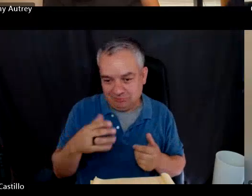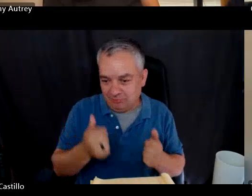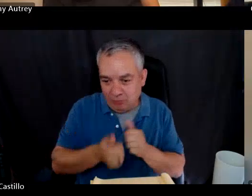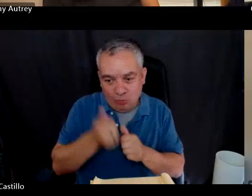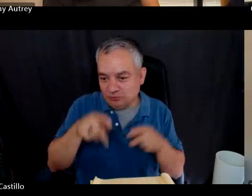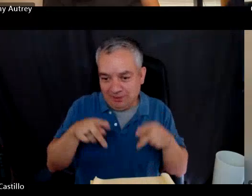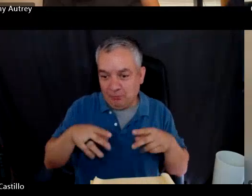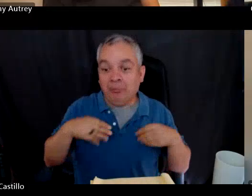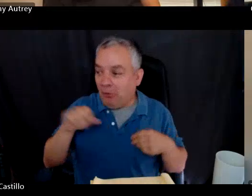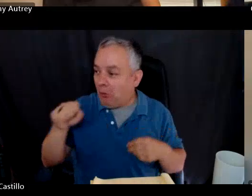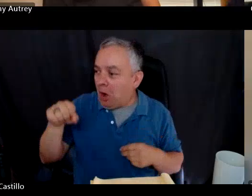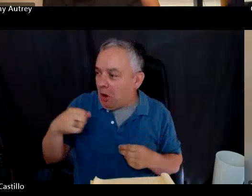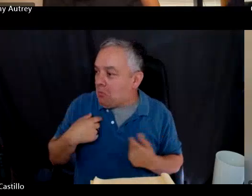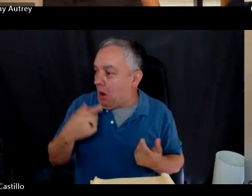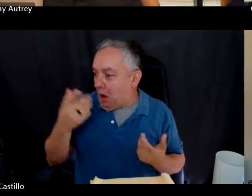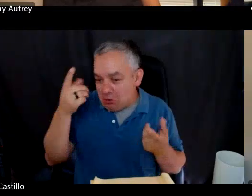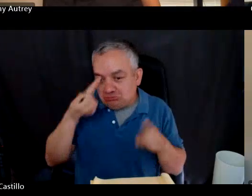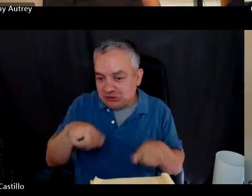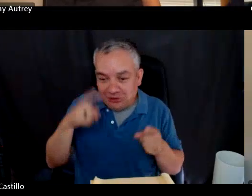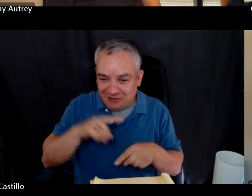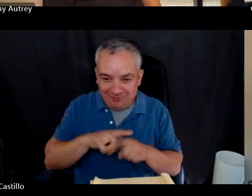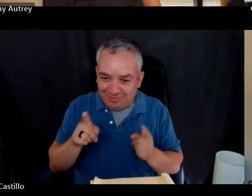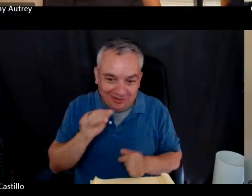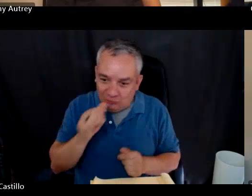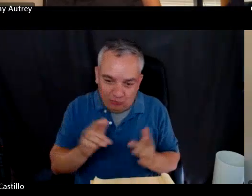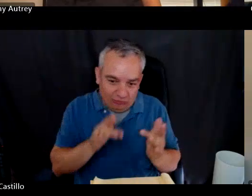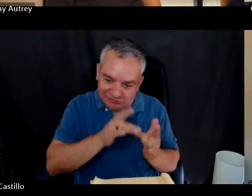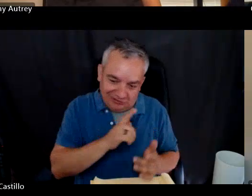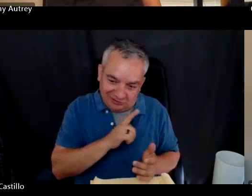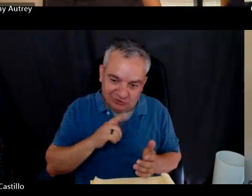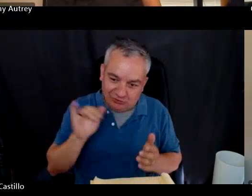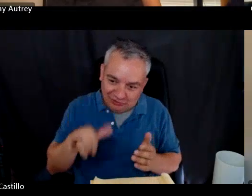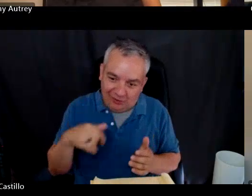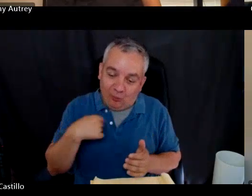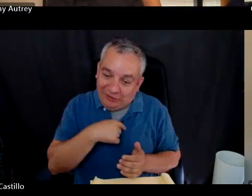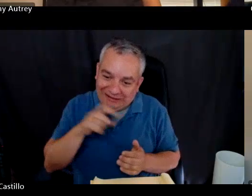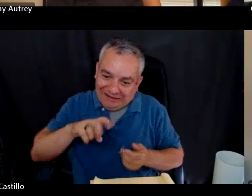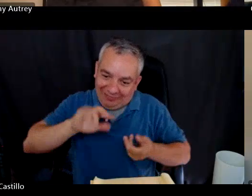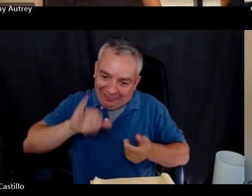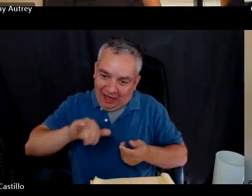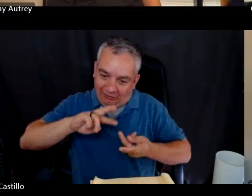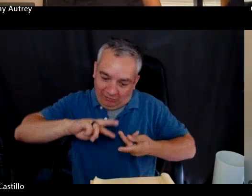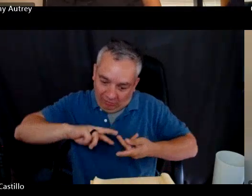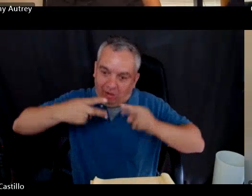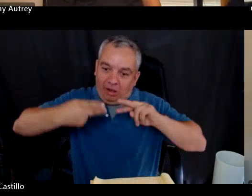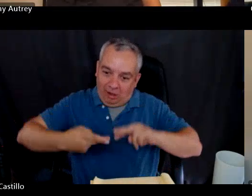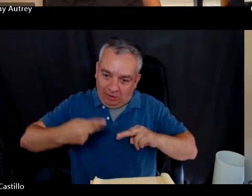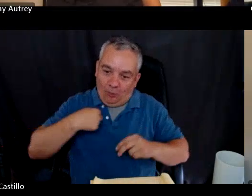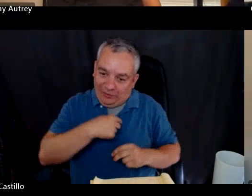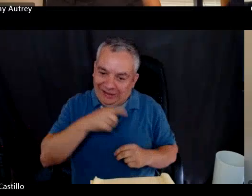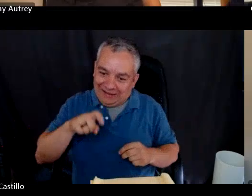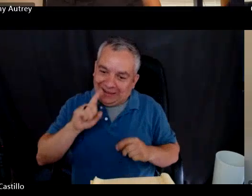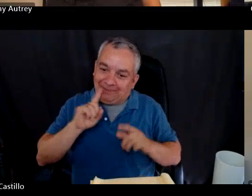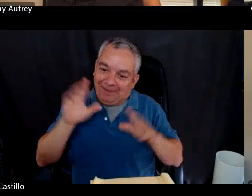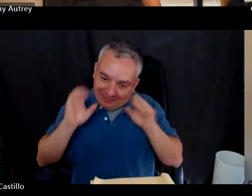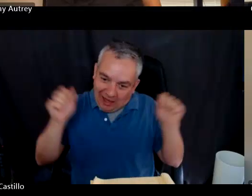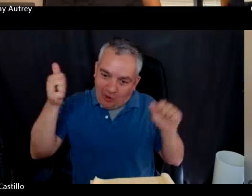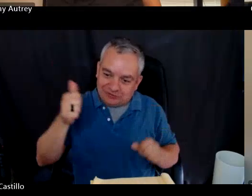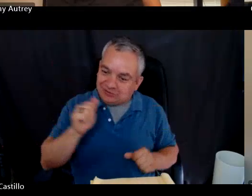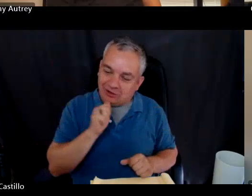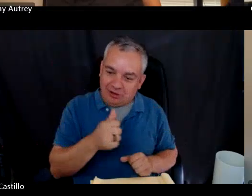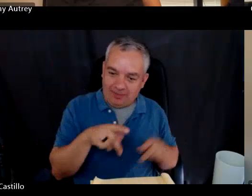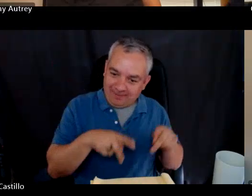in order to, make a difference. So, because when you're talking with people, they're like, yeah, I agree, I support the bill. But nobody knows